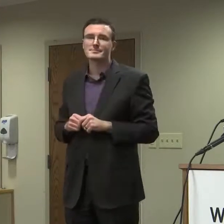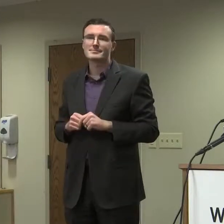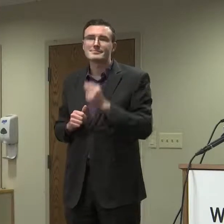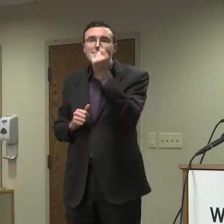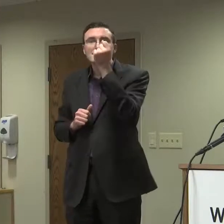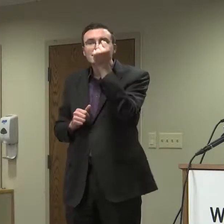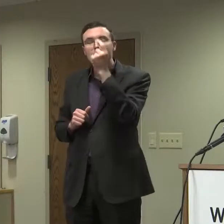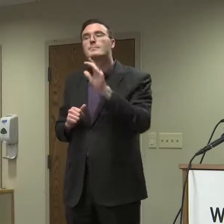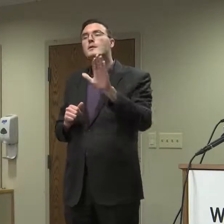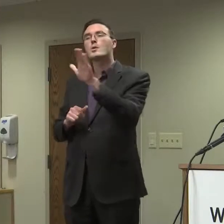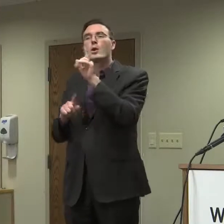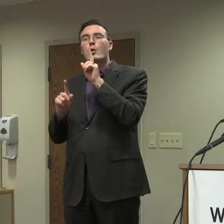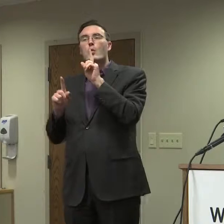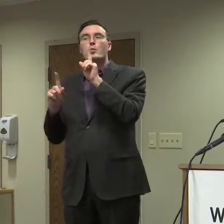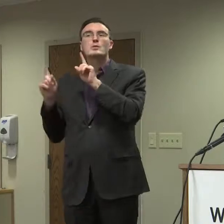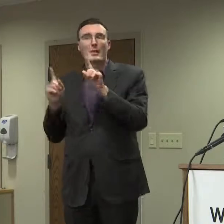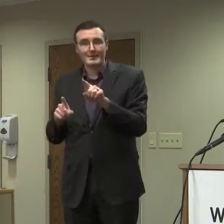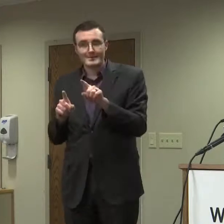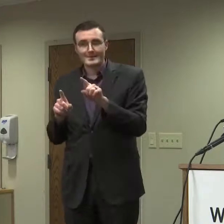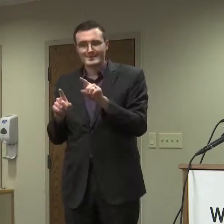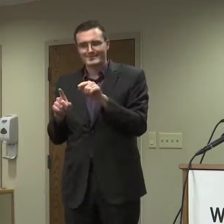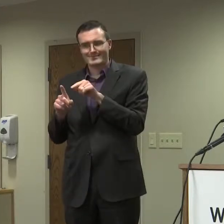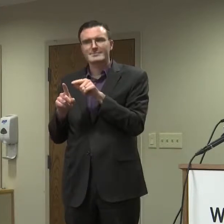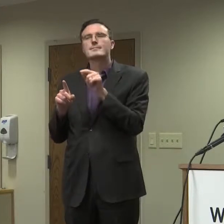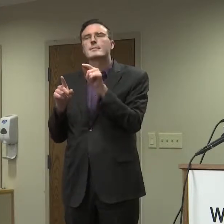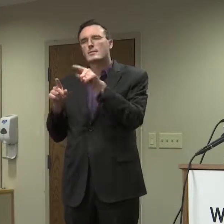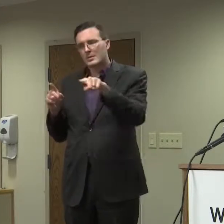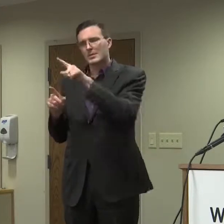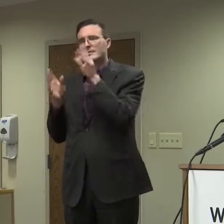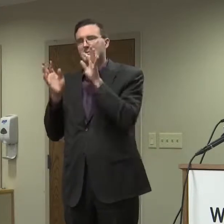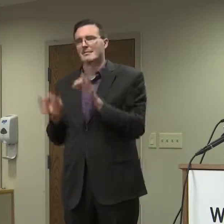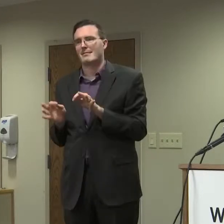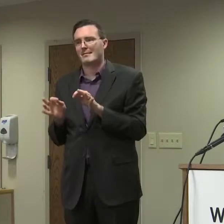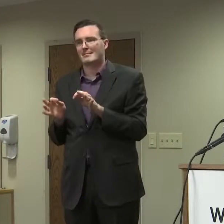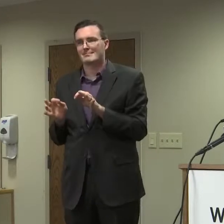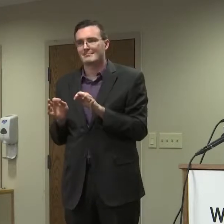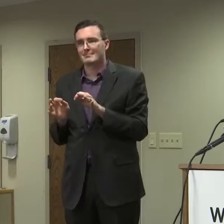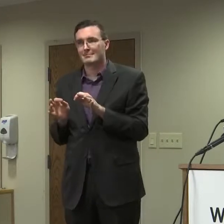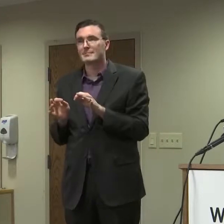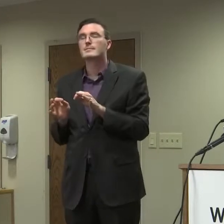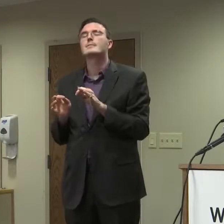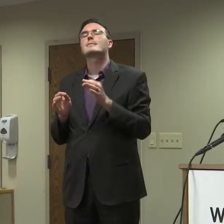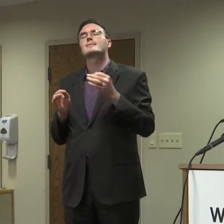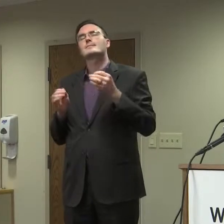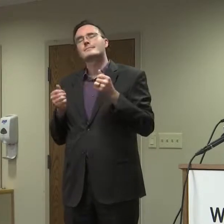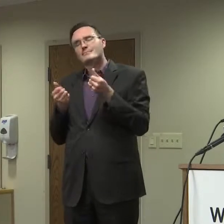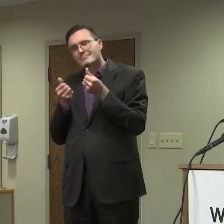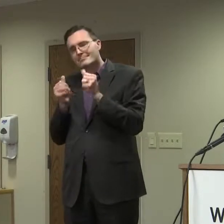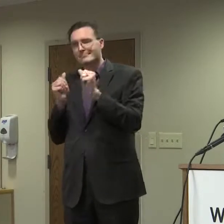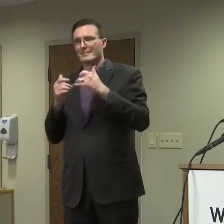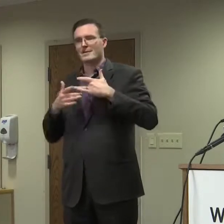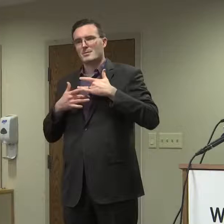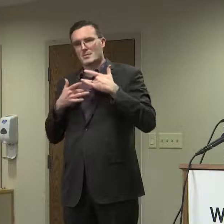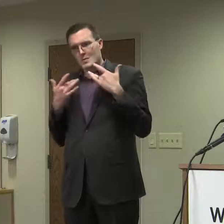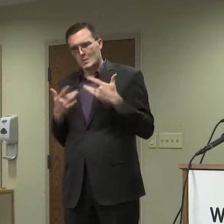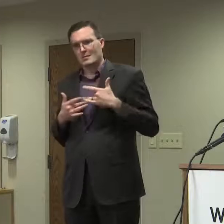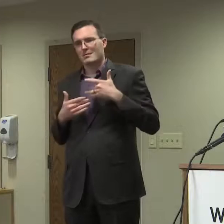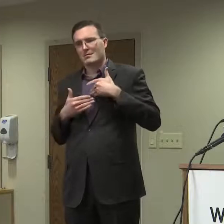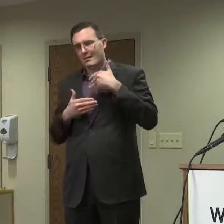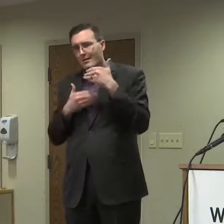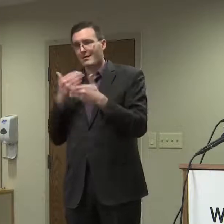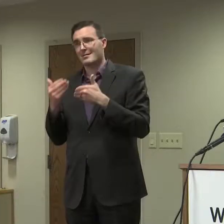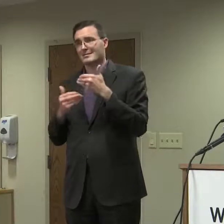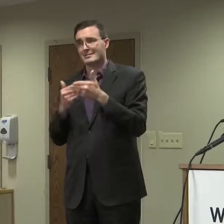kindness and equity. We are working to make this and be able to vaccinate as many people as effectively and efficiently